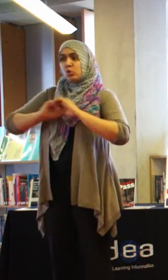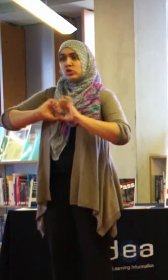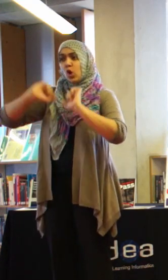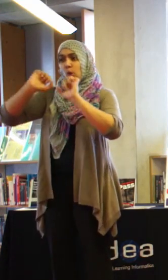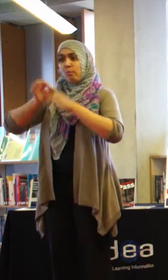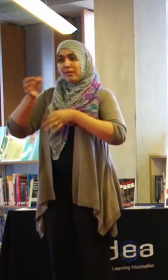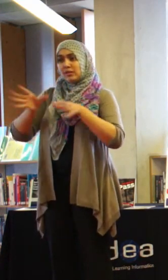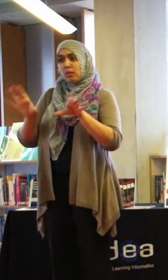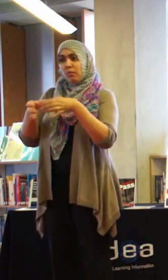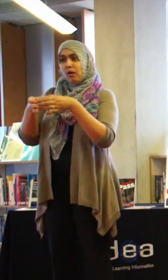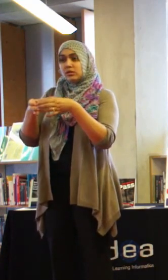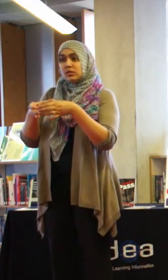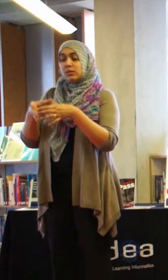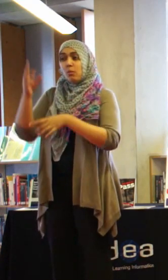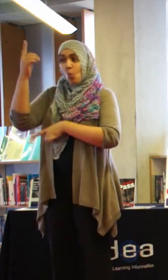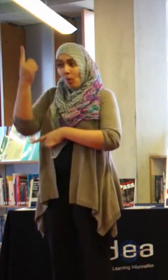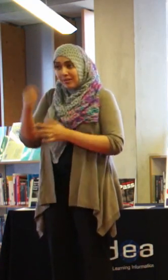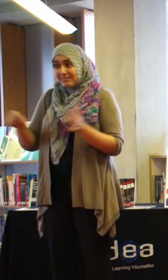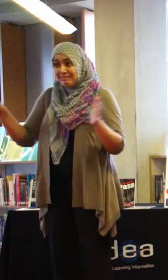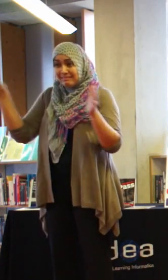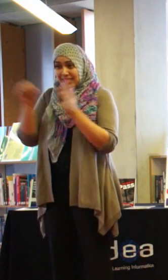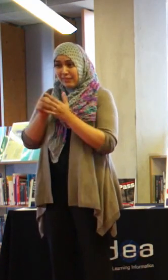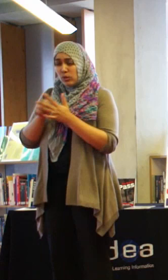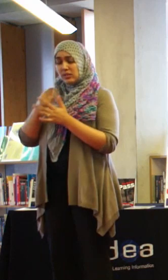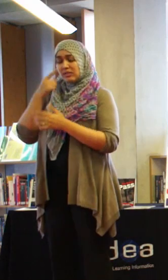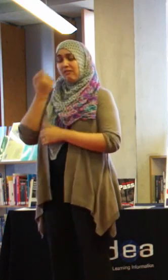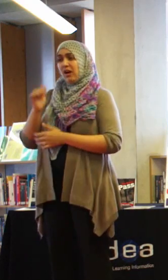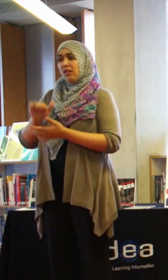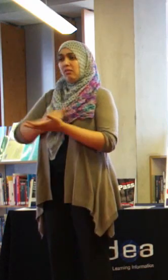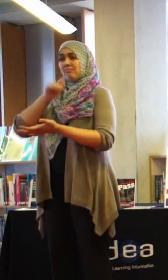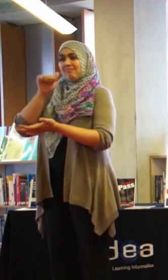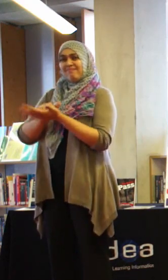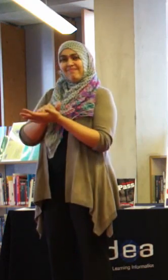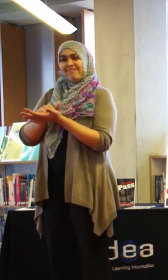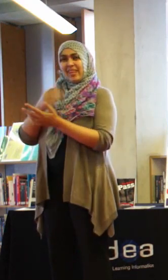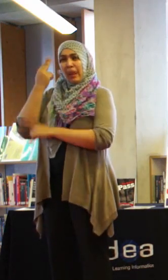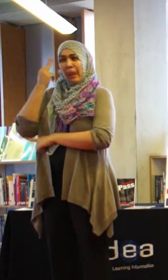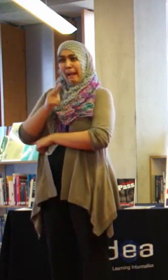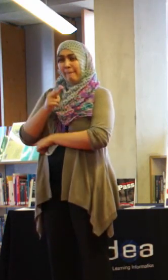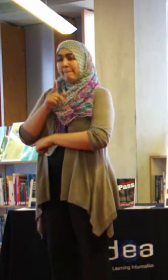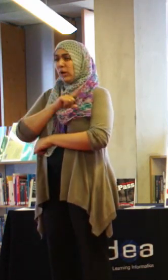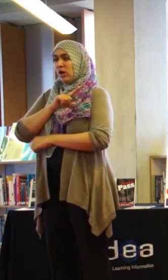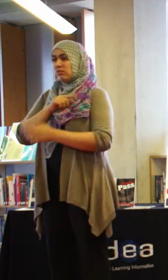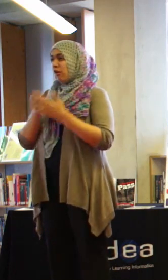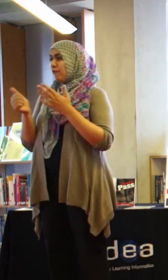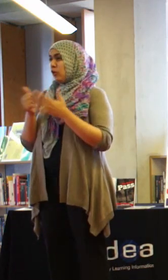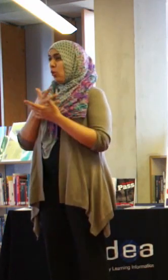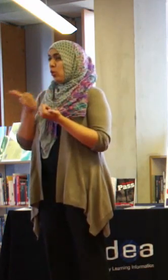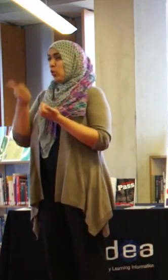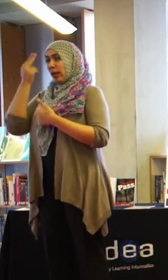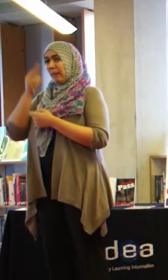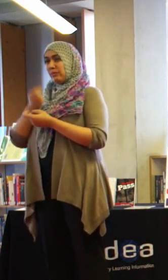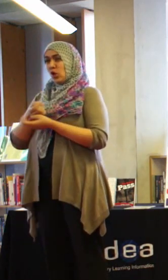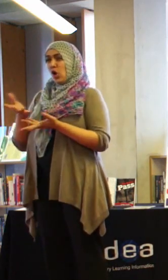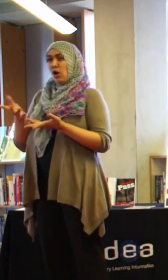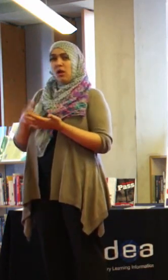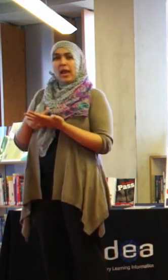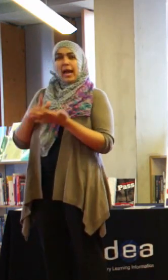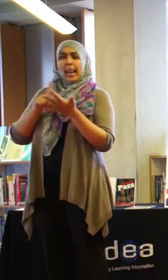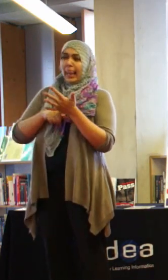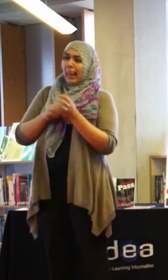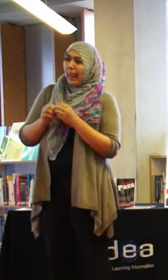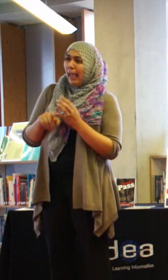but one of the difficulties is finding a suitable name, especially when a lot of the good names have gone, like Labour,